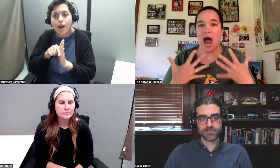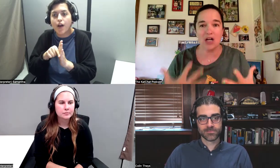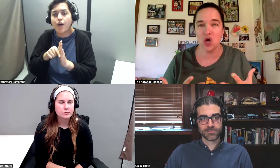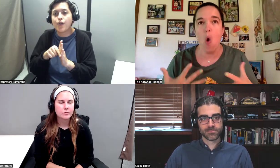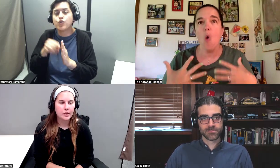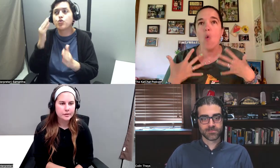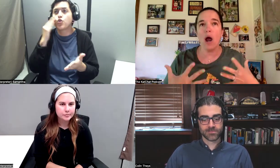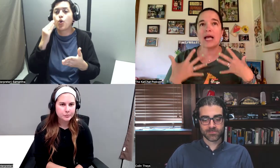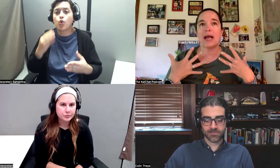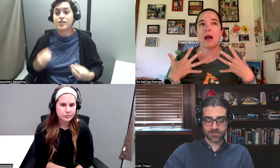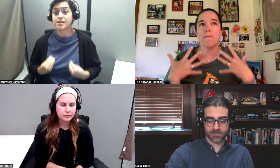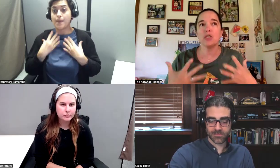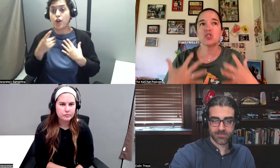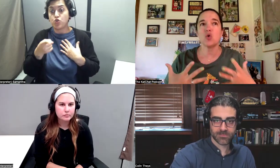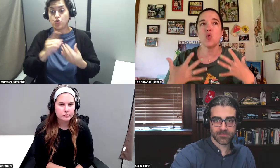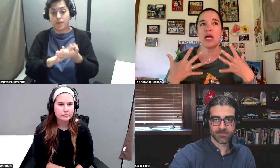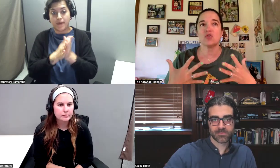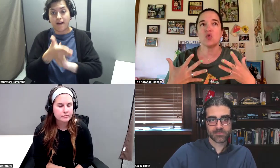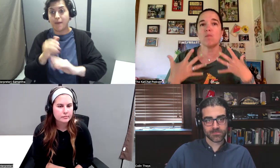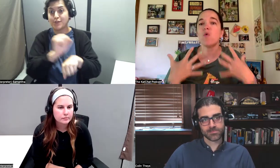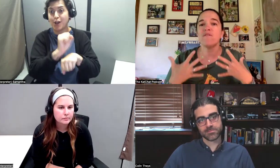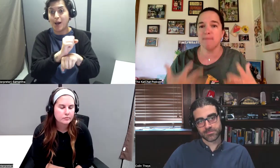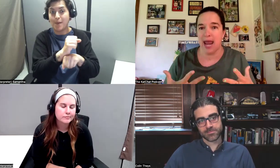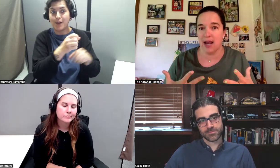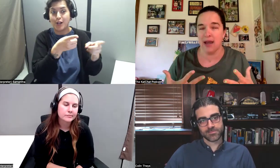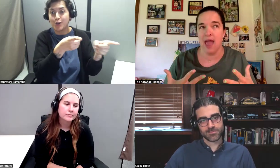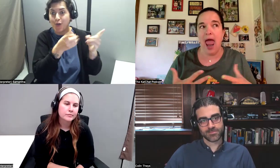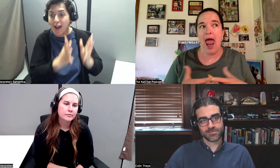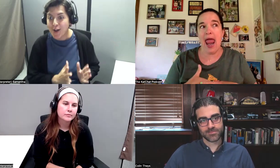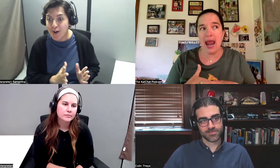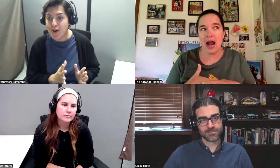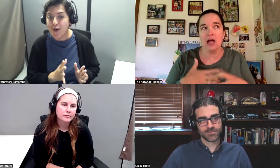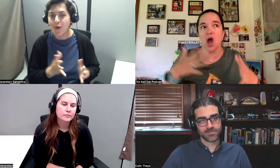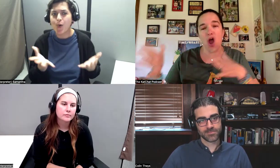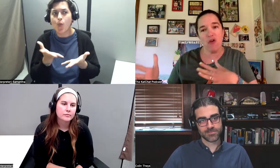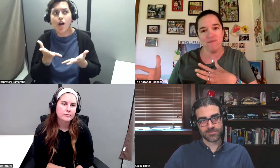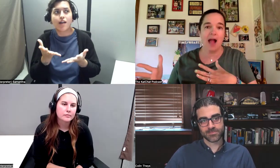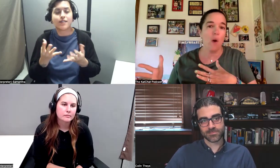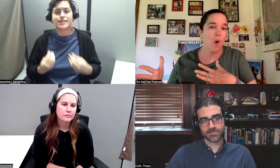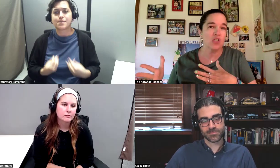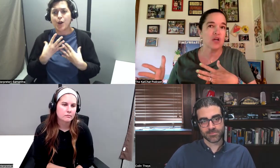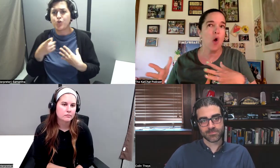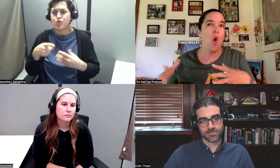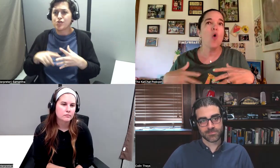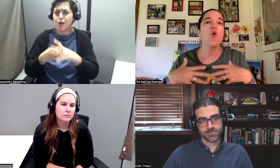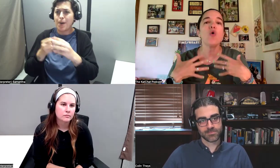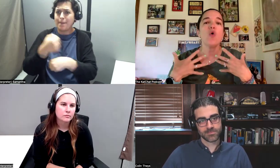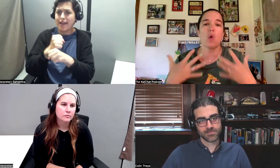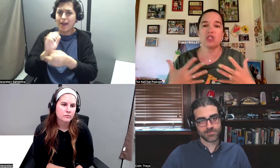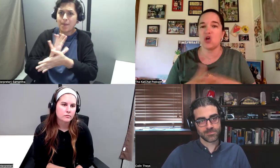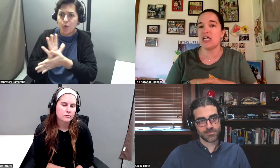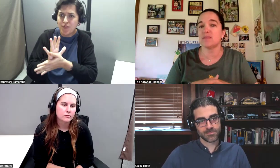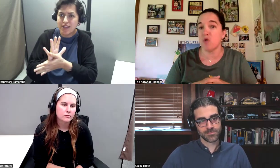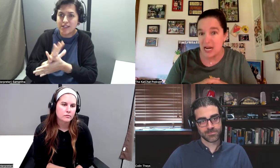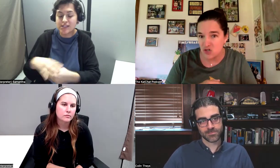a director? What put you into movie making? And another follow-up question, who